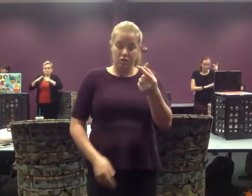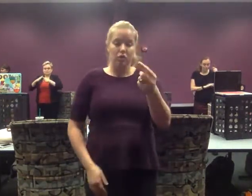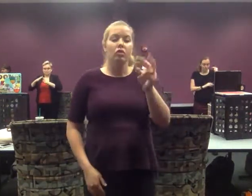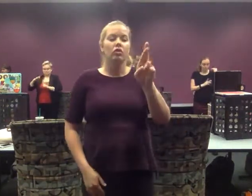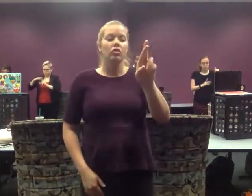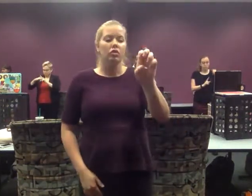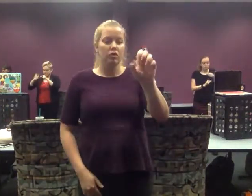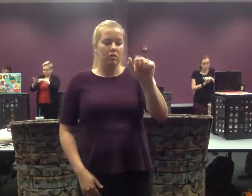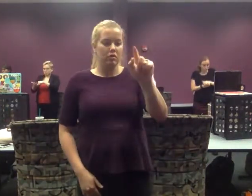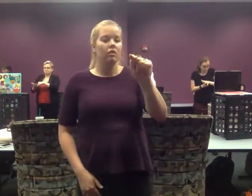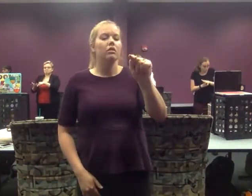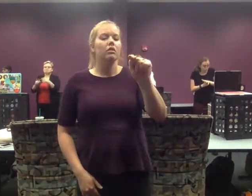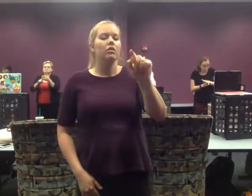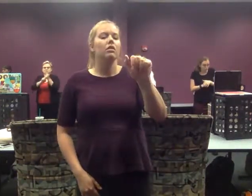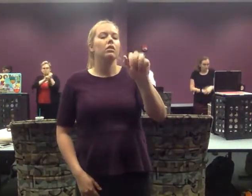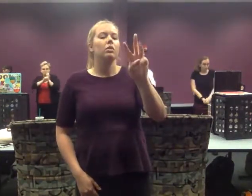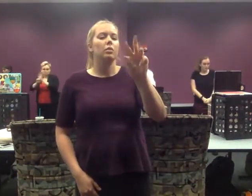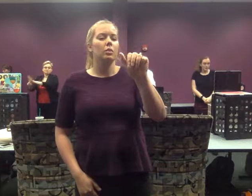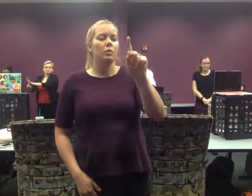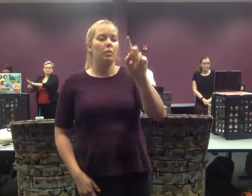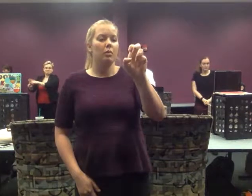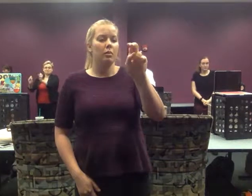and a group, interestingly, called the Know Nothings,